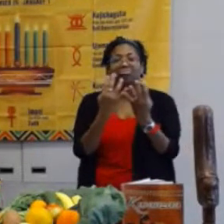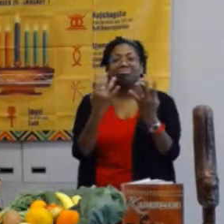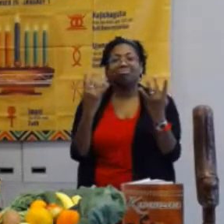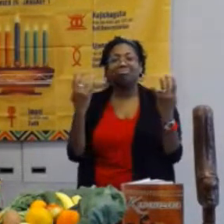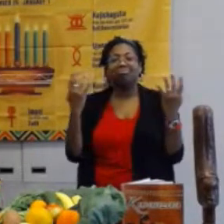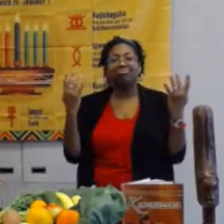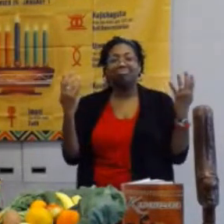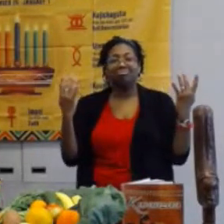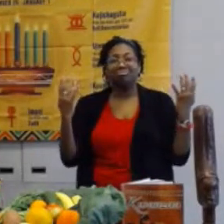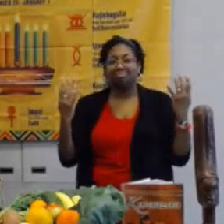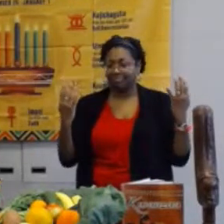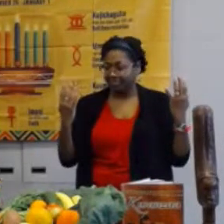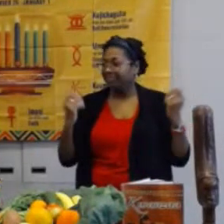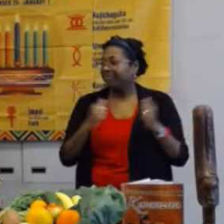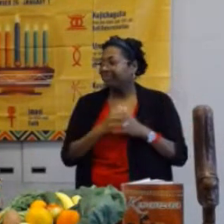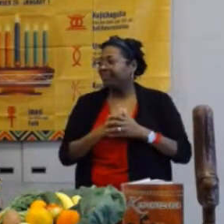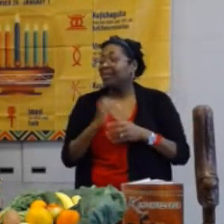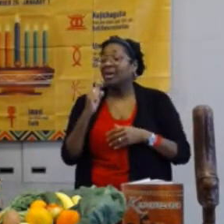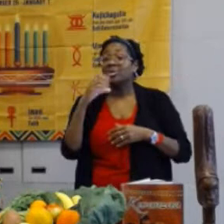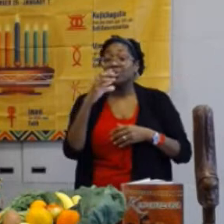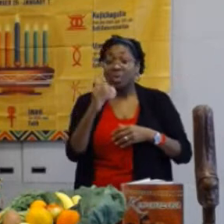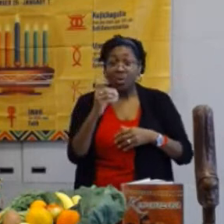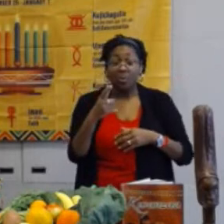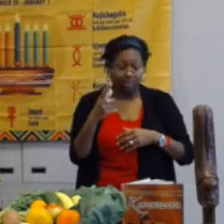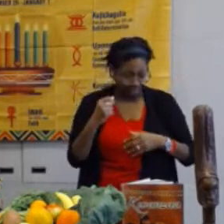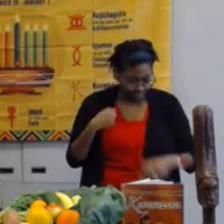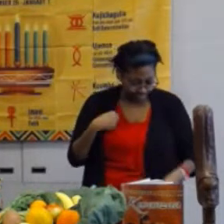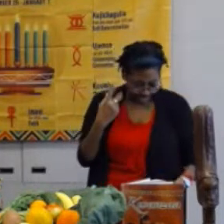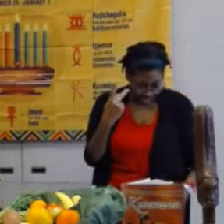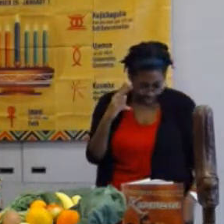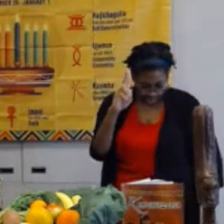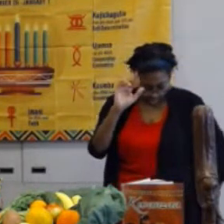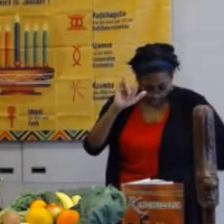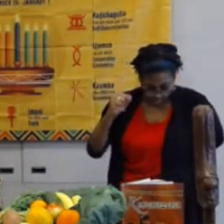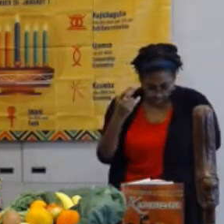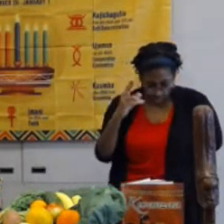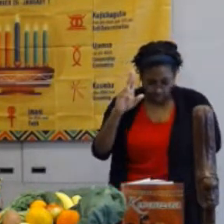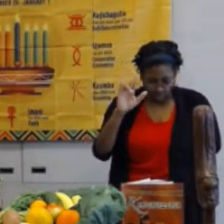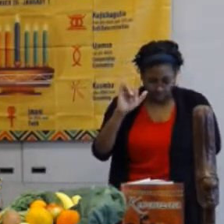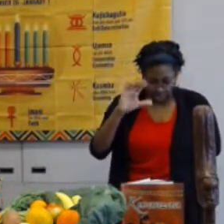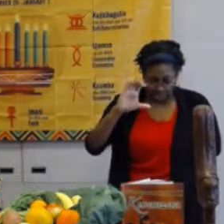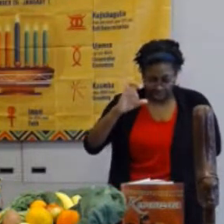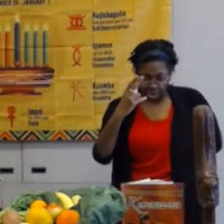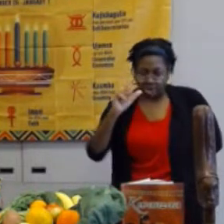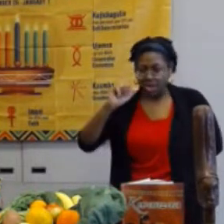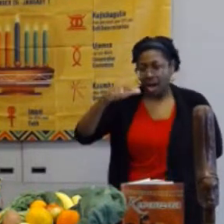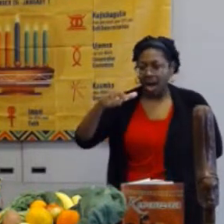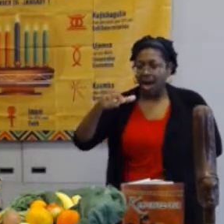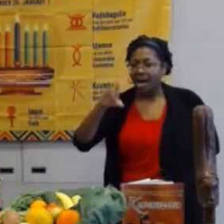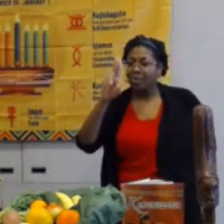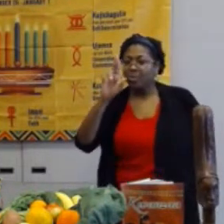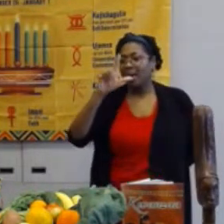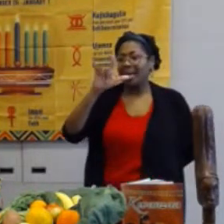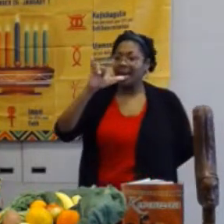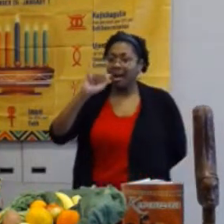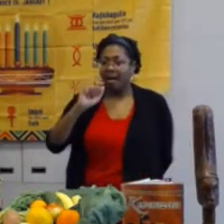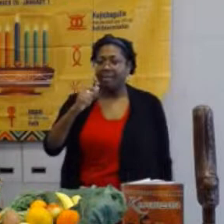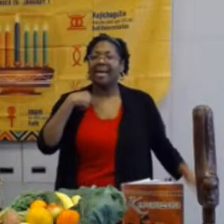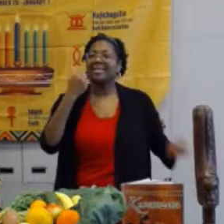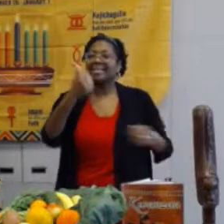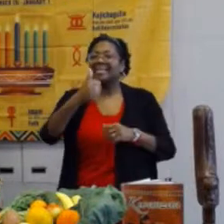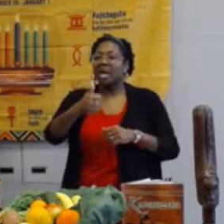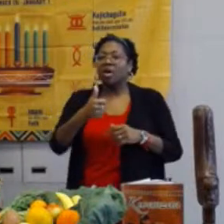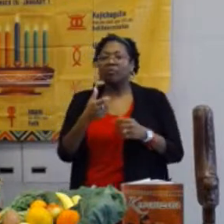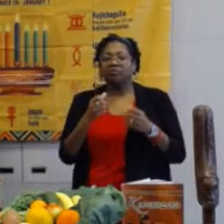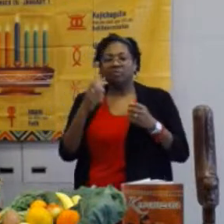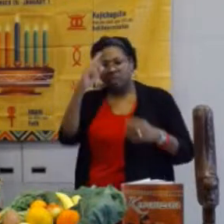second candle, the red candle, Kuji Shagalia, stands for self-determination, to define